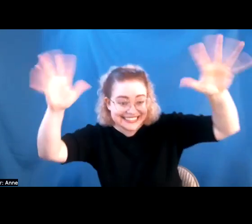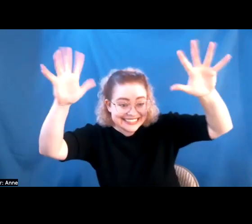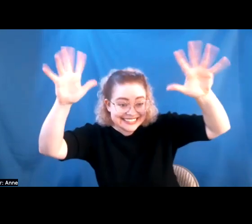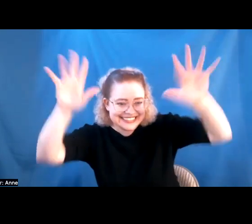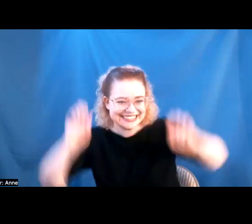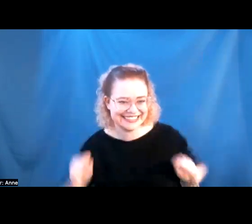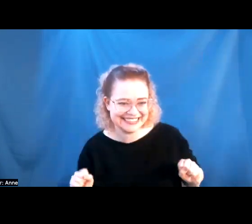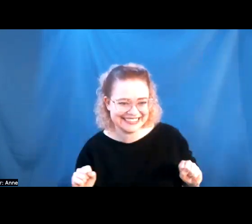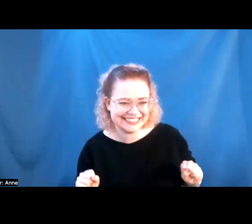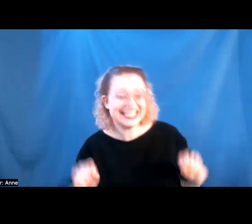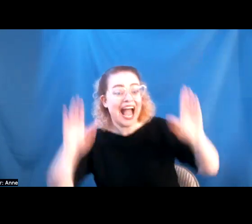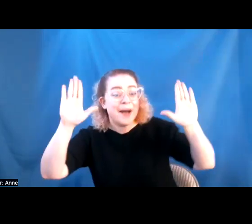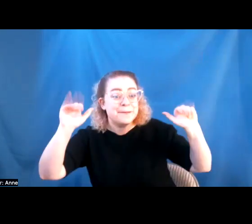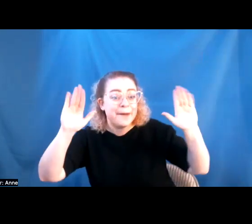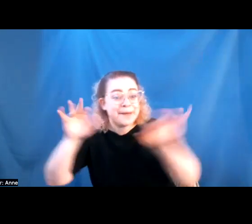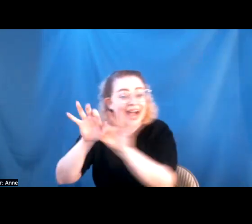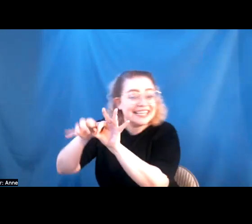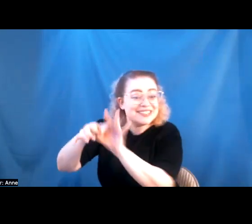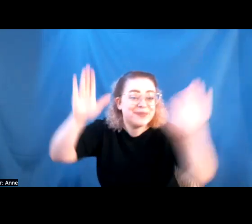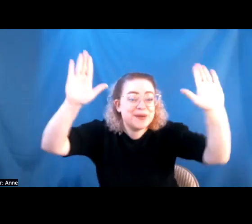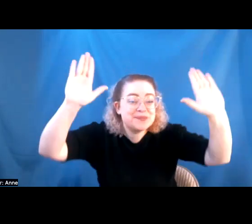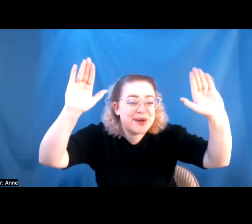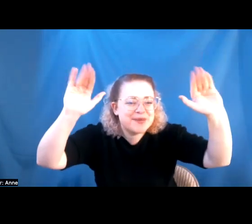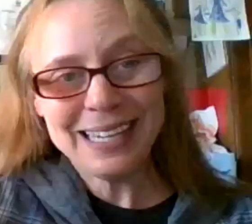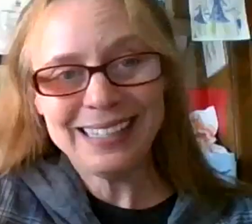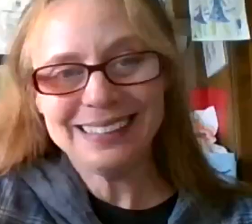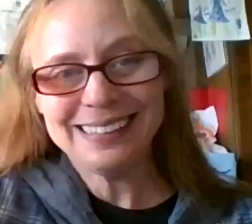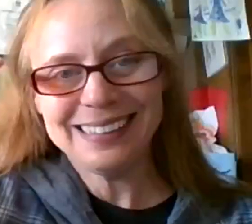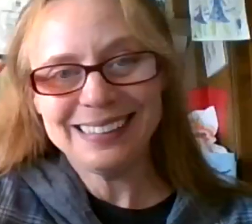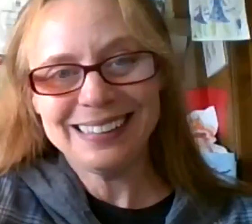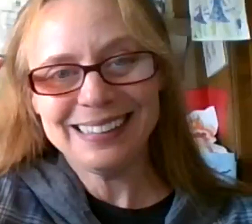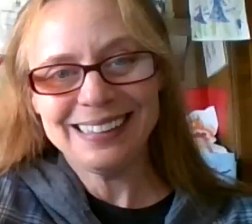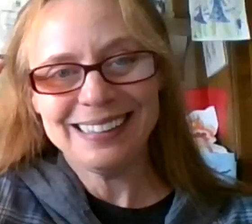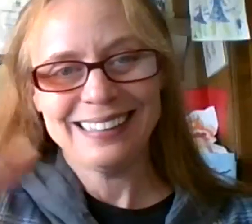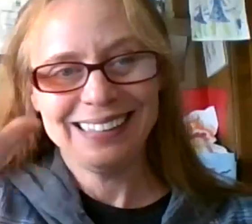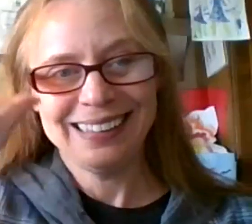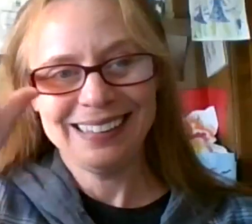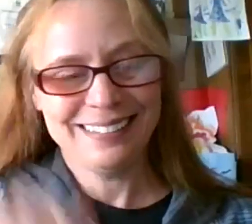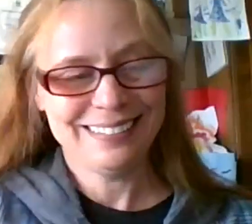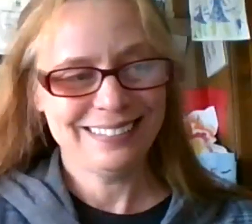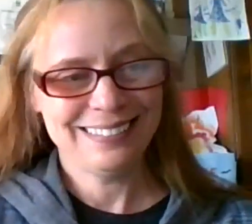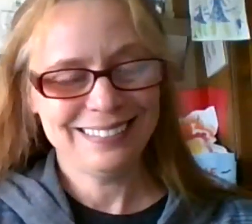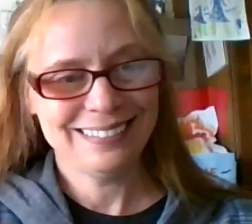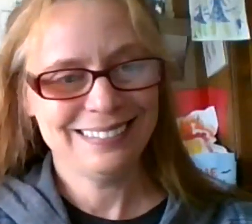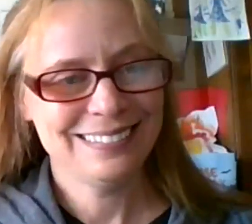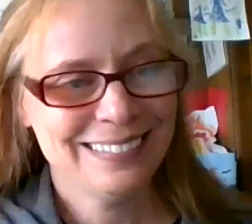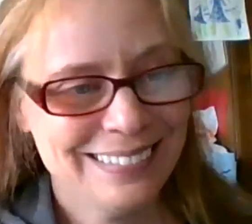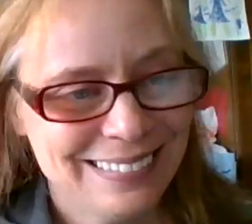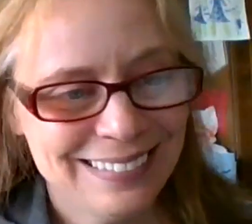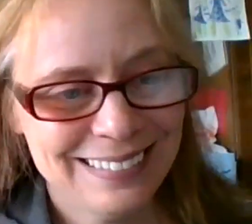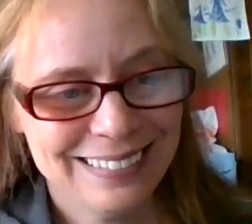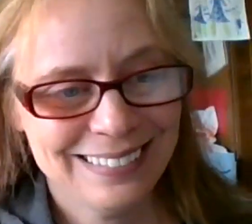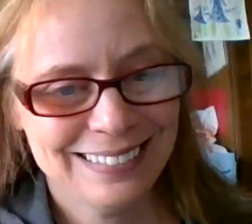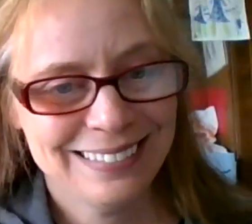going to say goodbye to Anne. Goodbye, Miss Anne. Bye, Anne. And we are going to take some questions